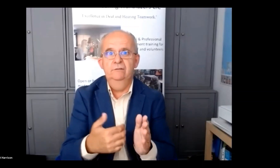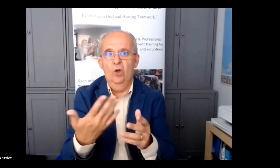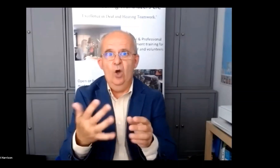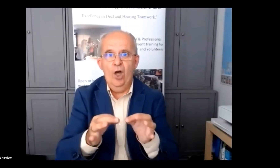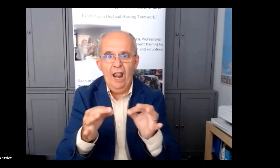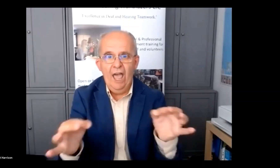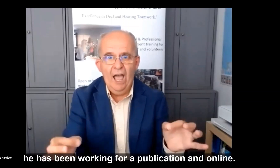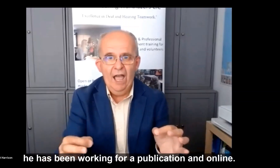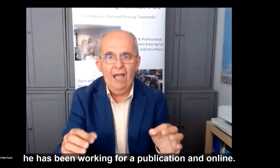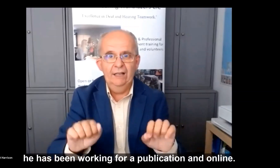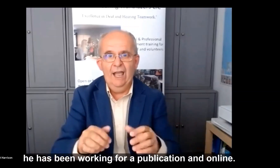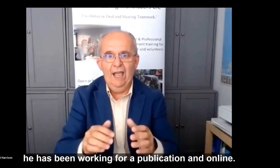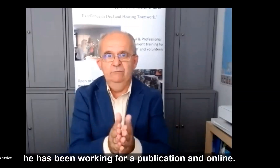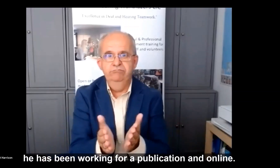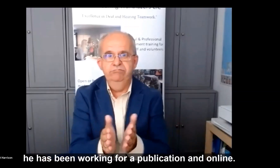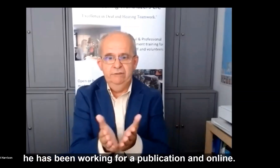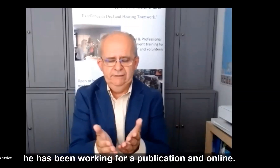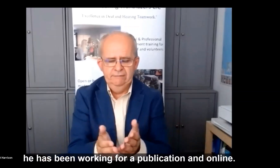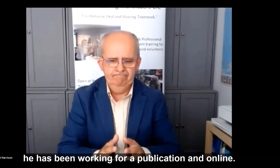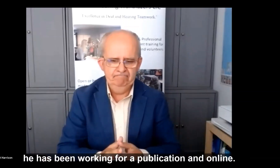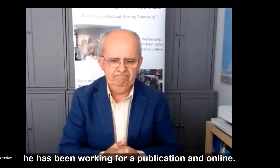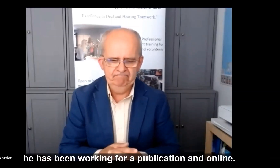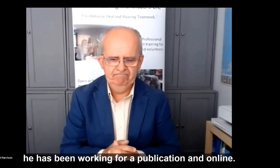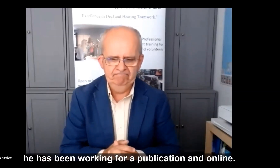He has been working for a publication and online.